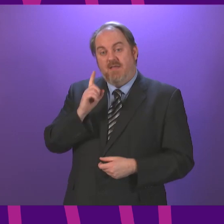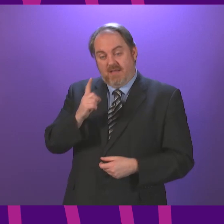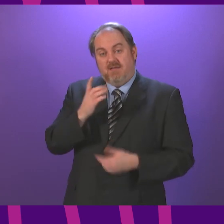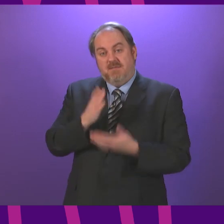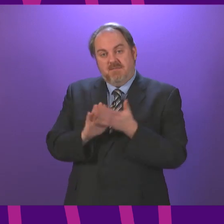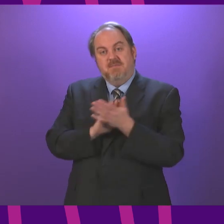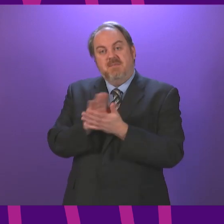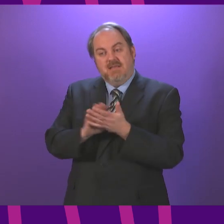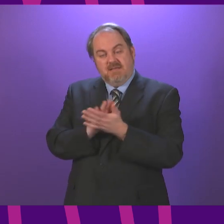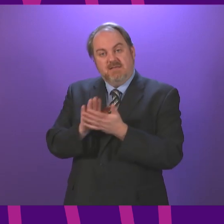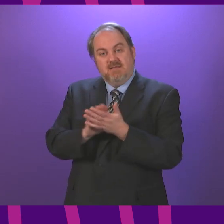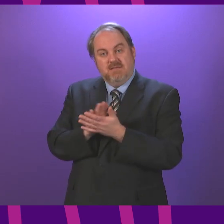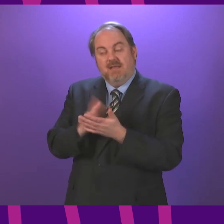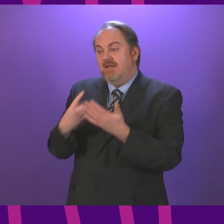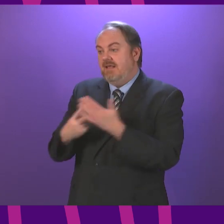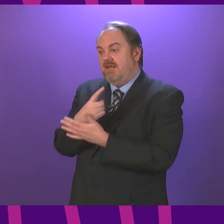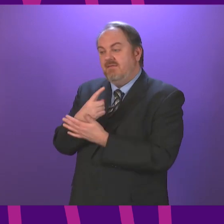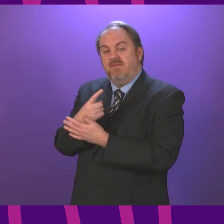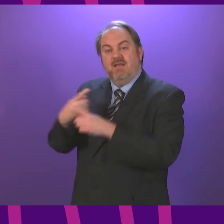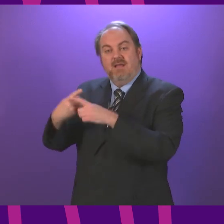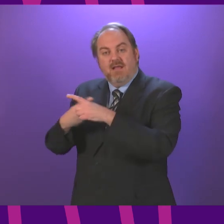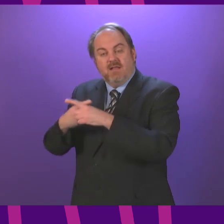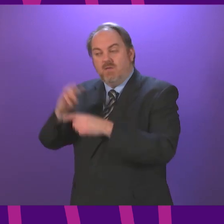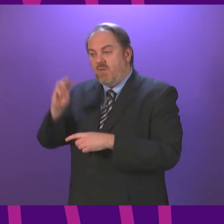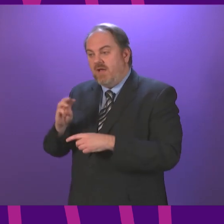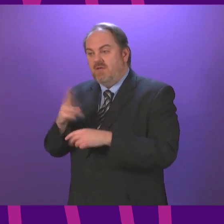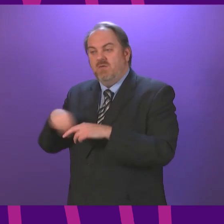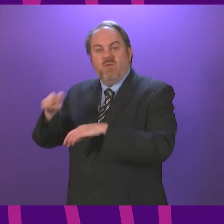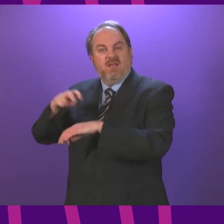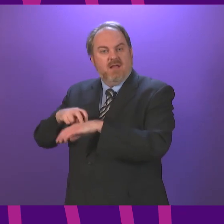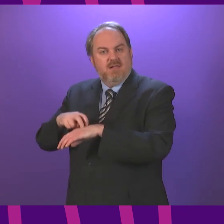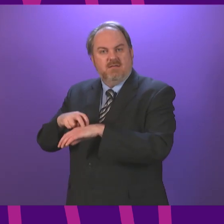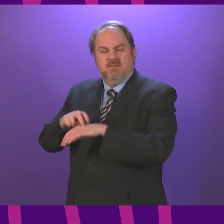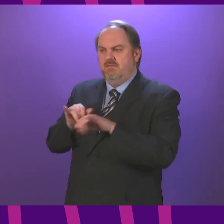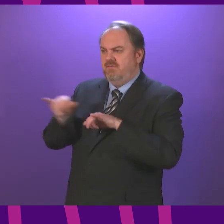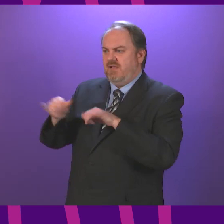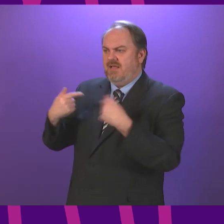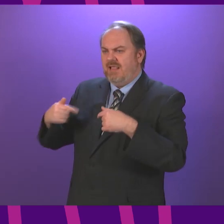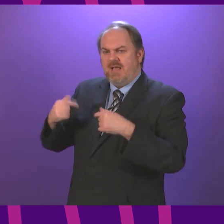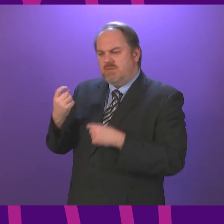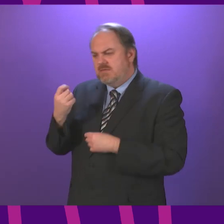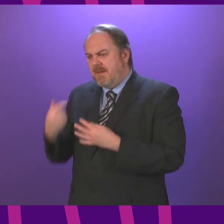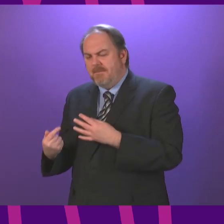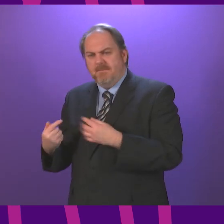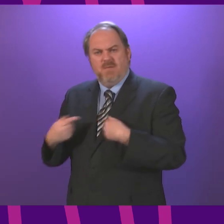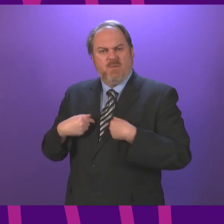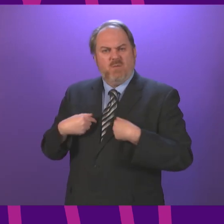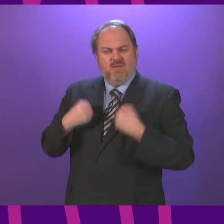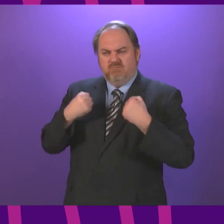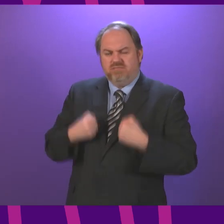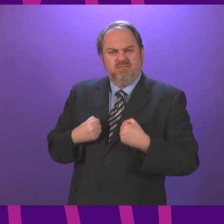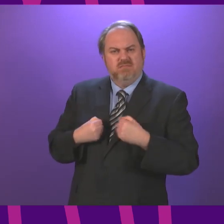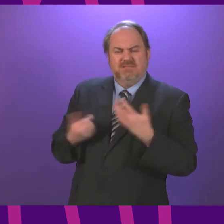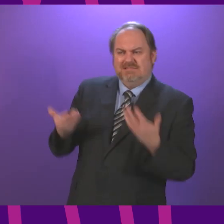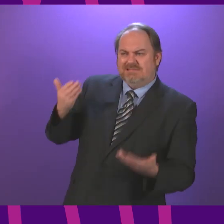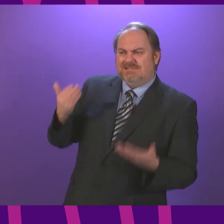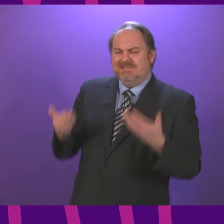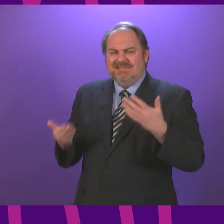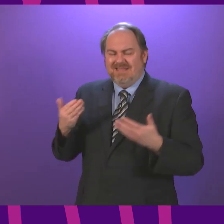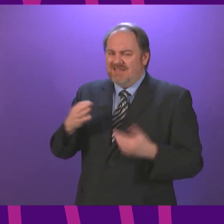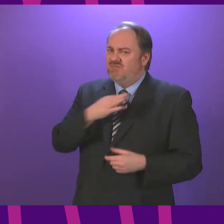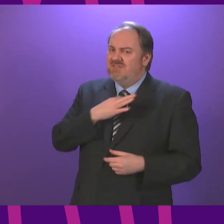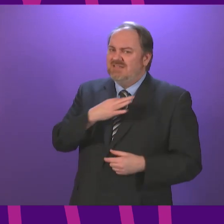leaves weaknesses in our defence against importation of the virus. So we will continue to work with the UK government to try to fill those gaps